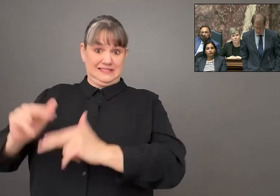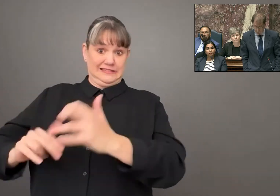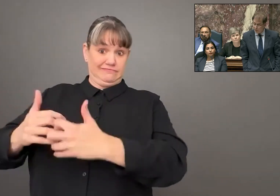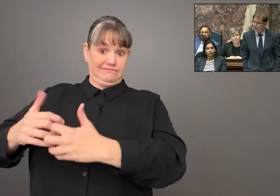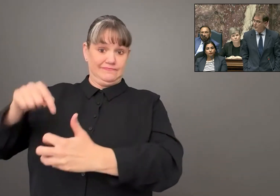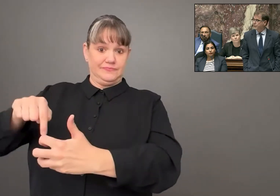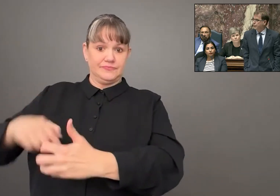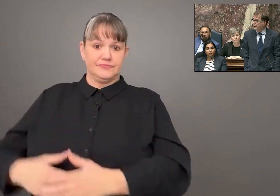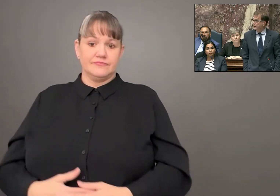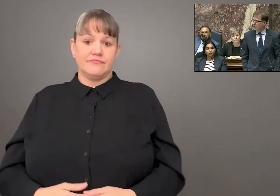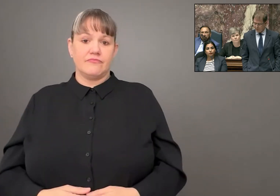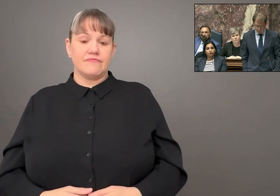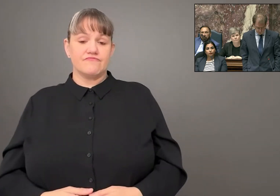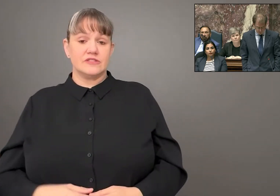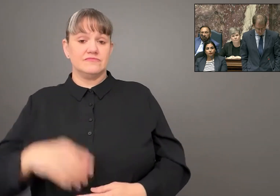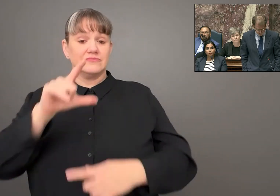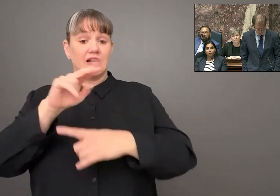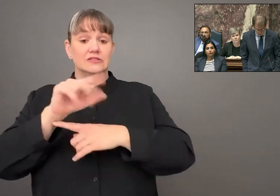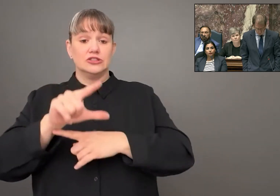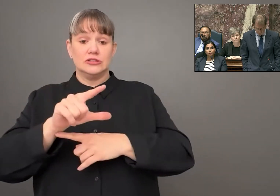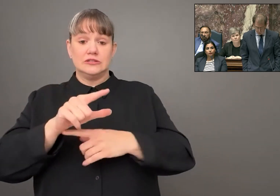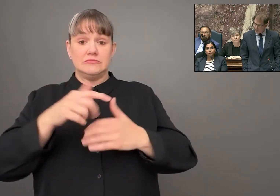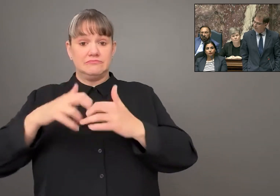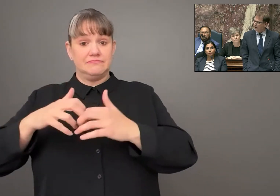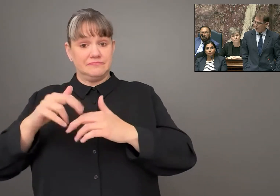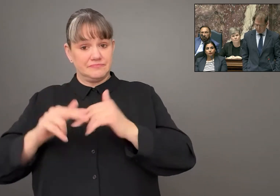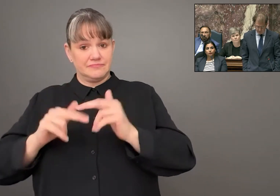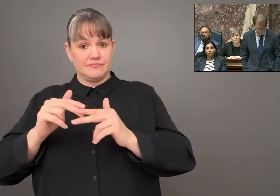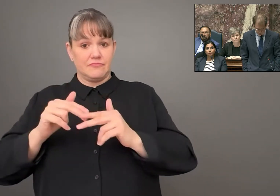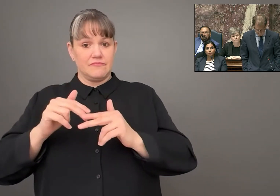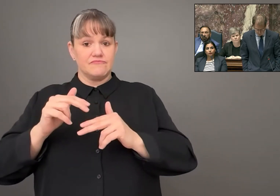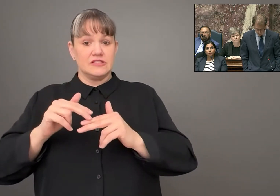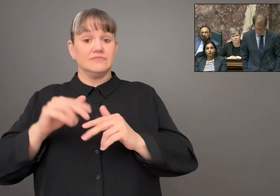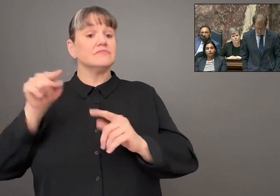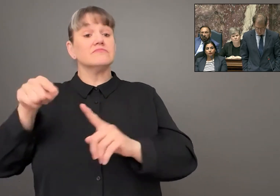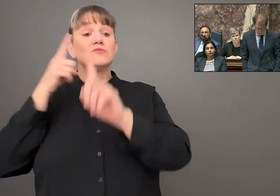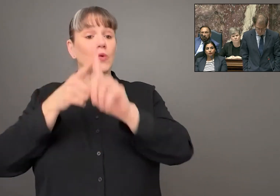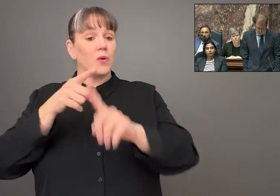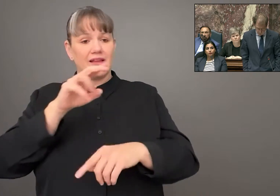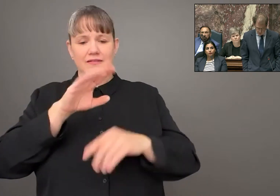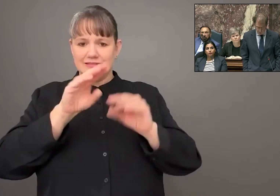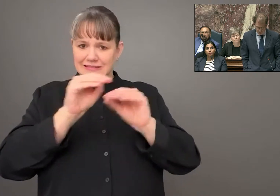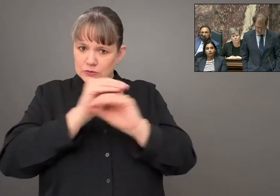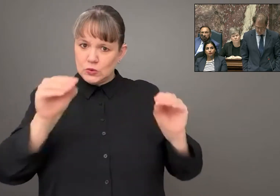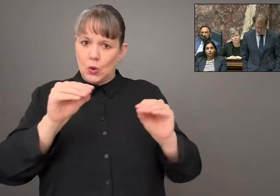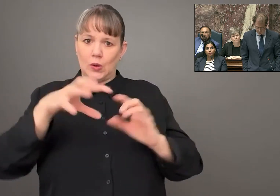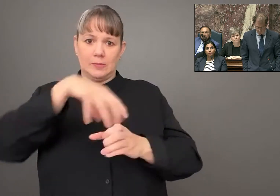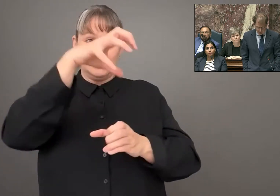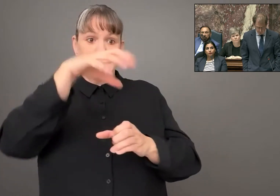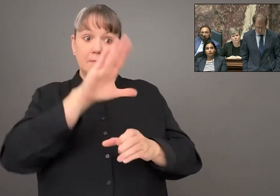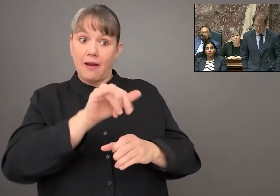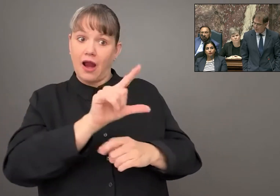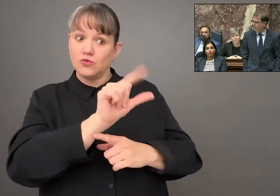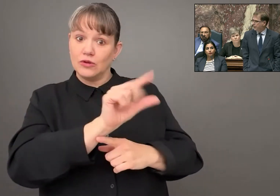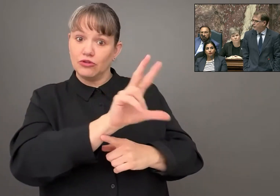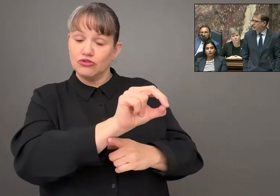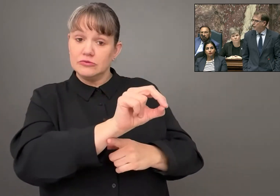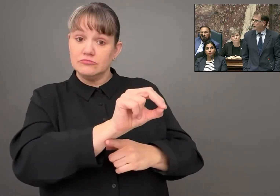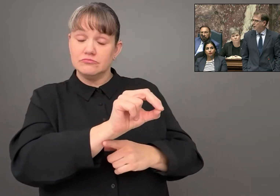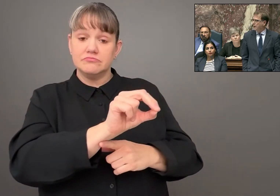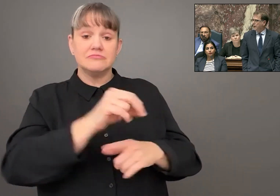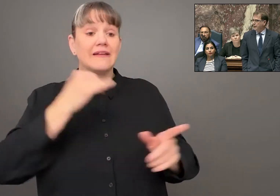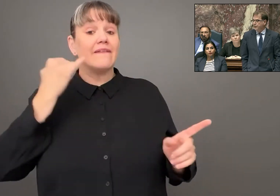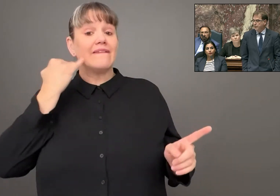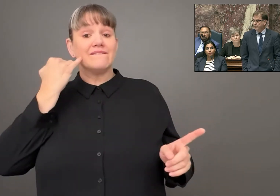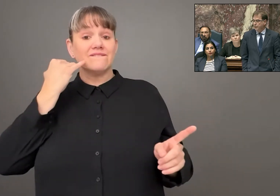by 2030, but if grid electricity is not reasonably available by that date, proponents will not be penalized for factors beyond their